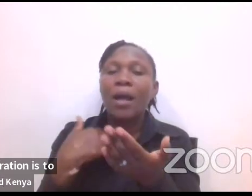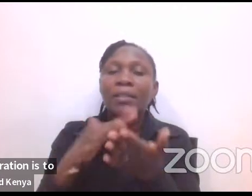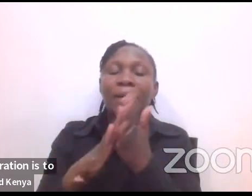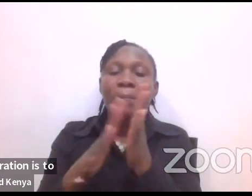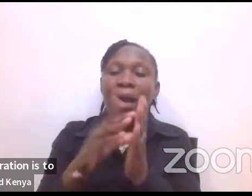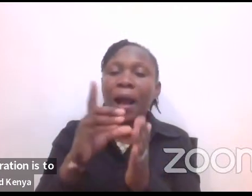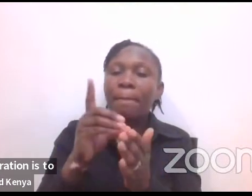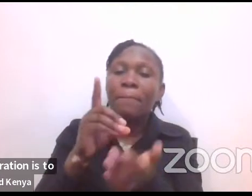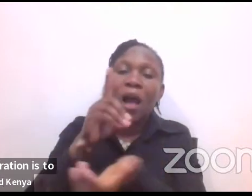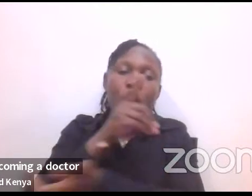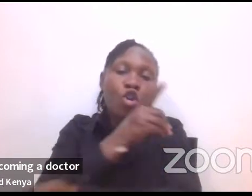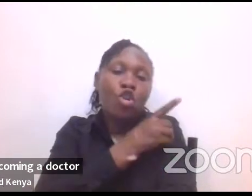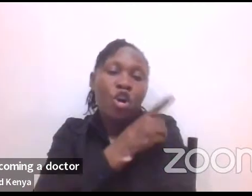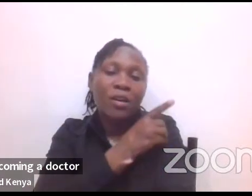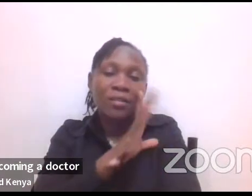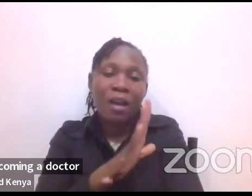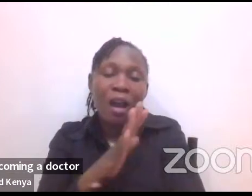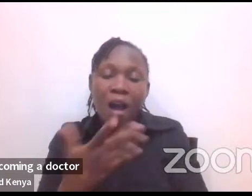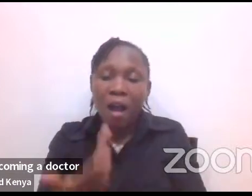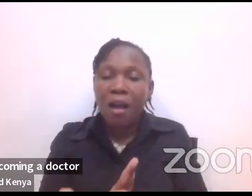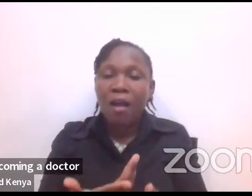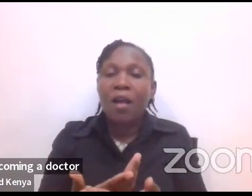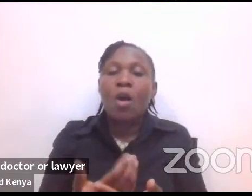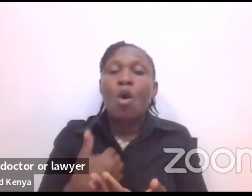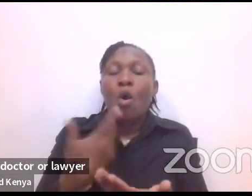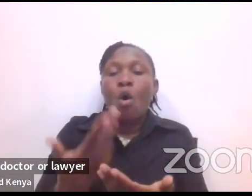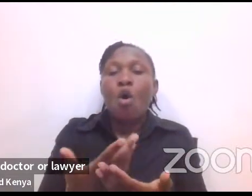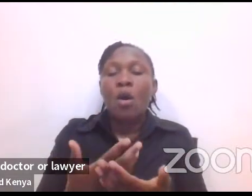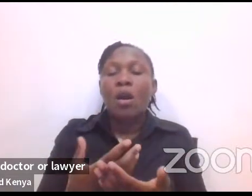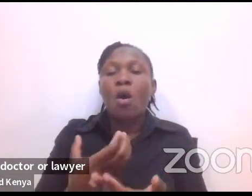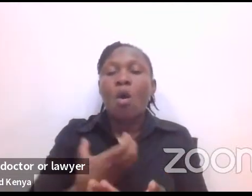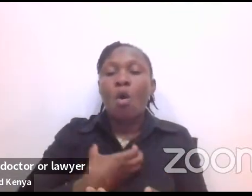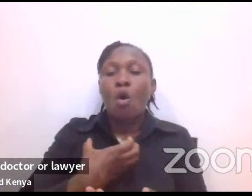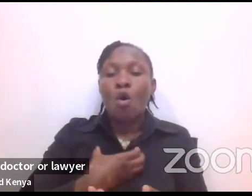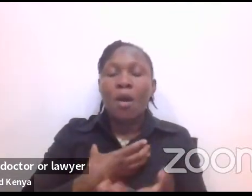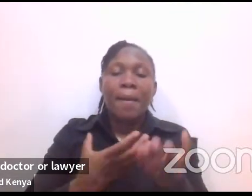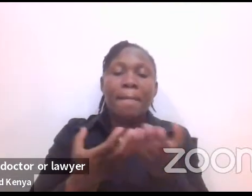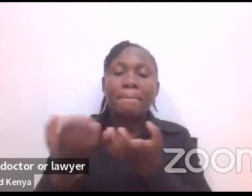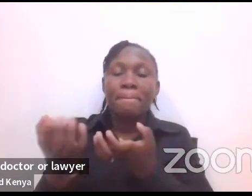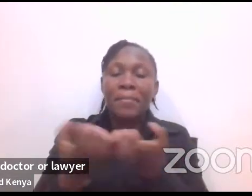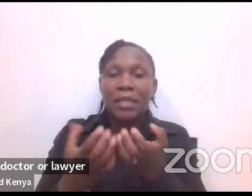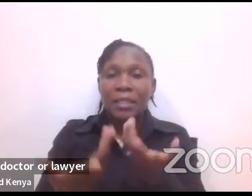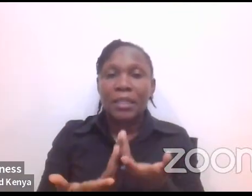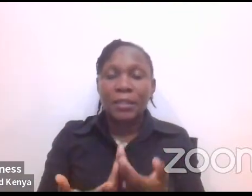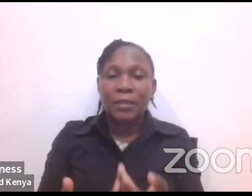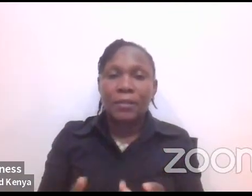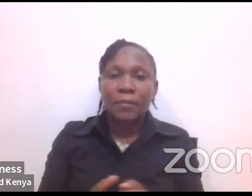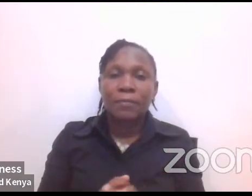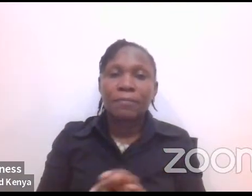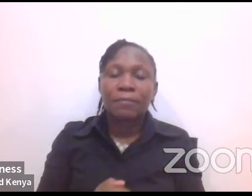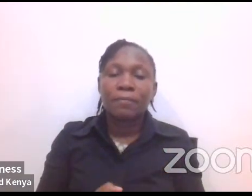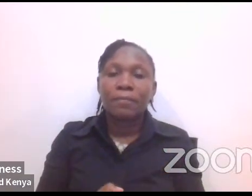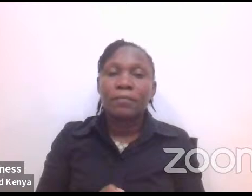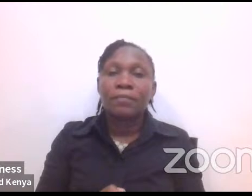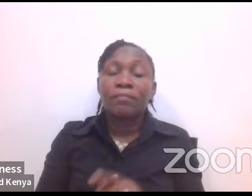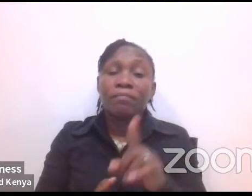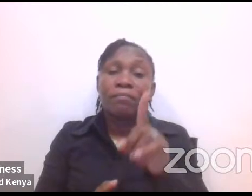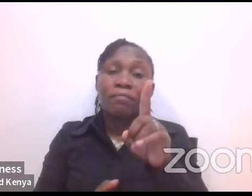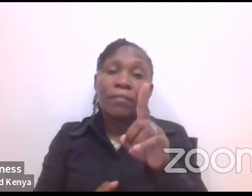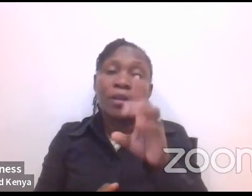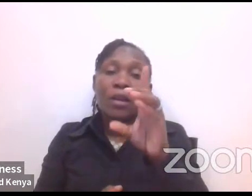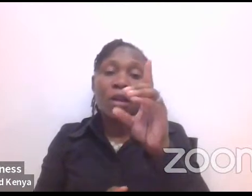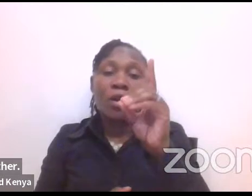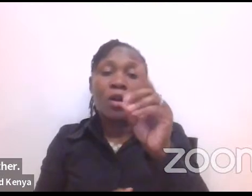or lawyer or even hone their business? They actually go together. In